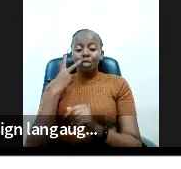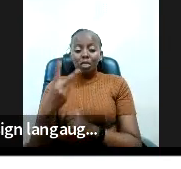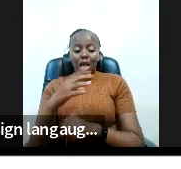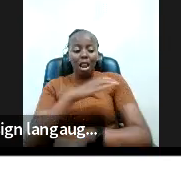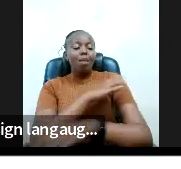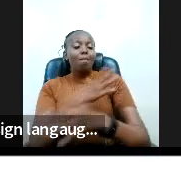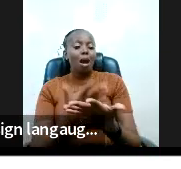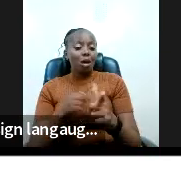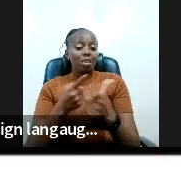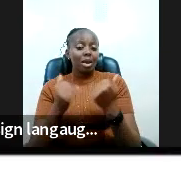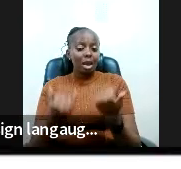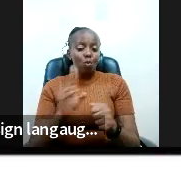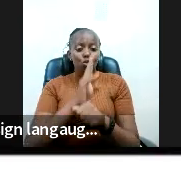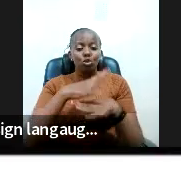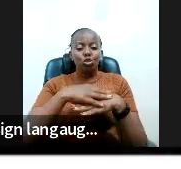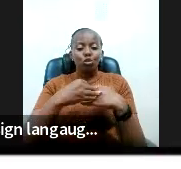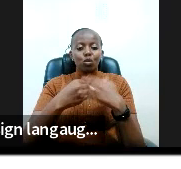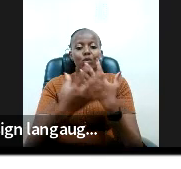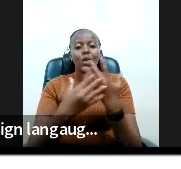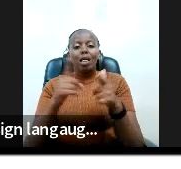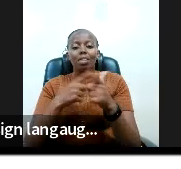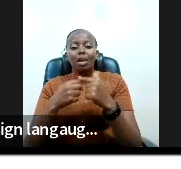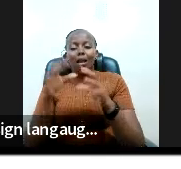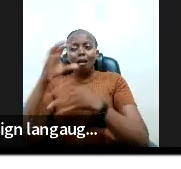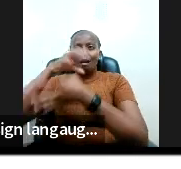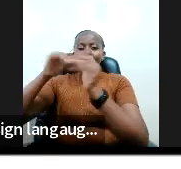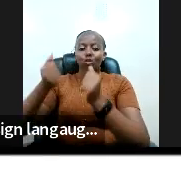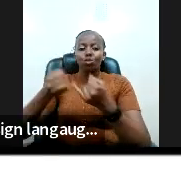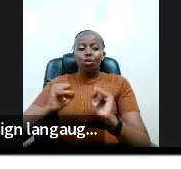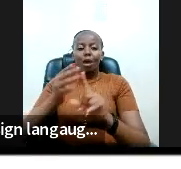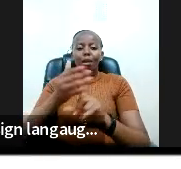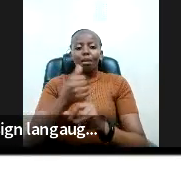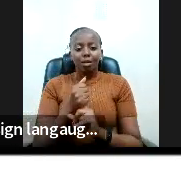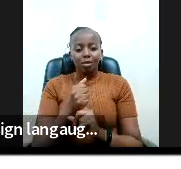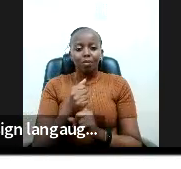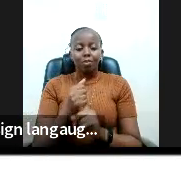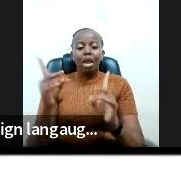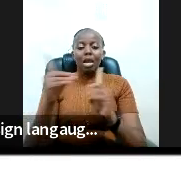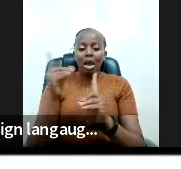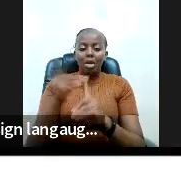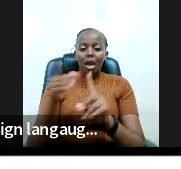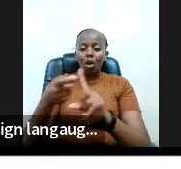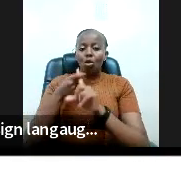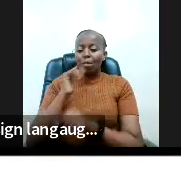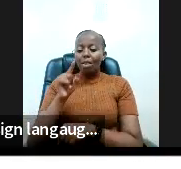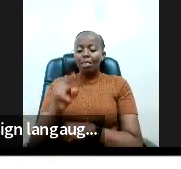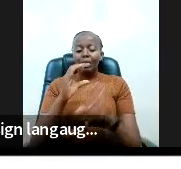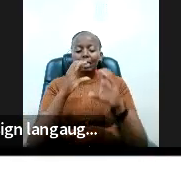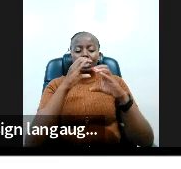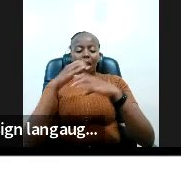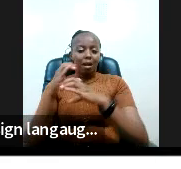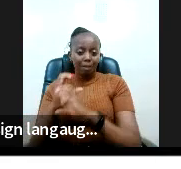Then we use our software cloud platform to generate the data captured by the